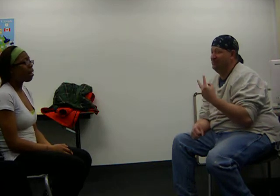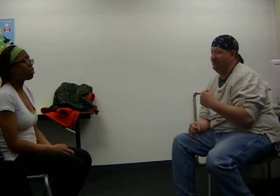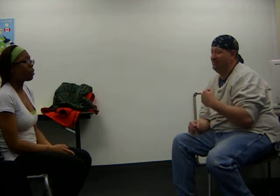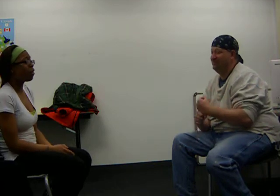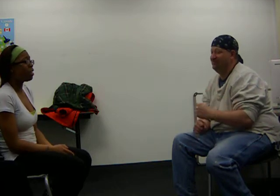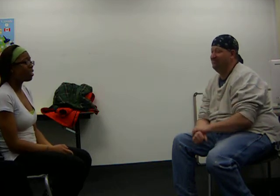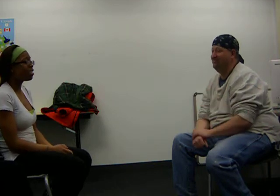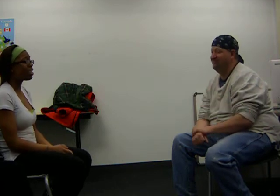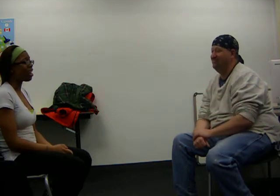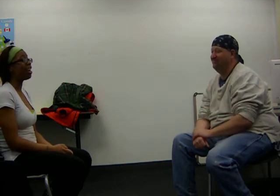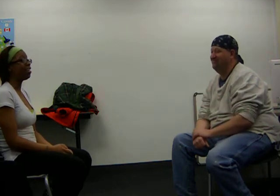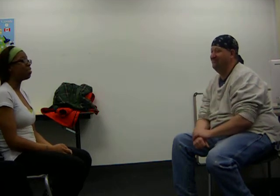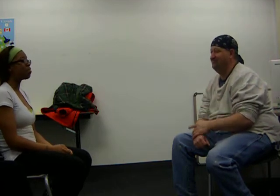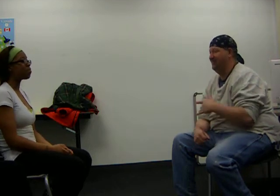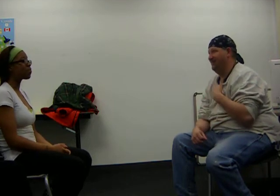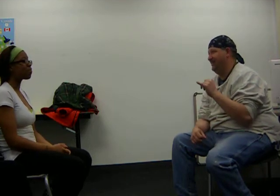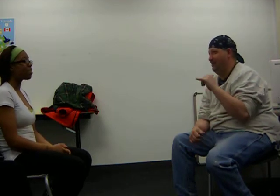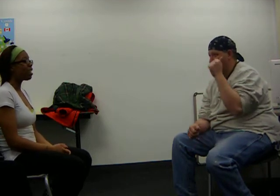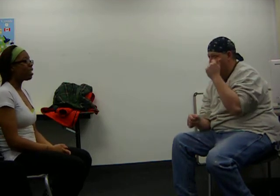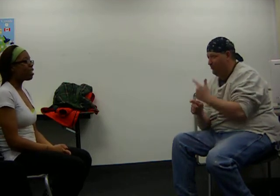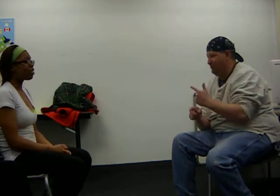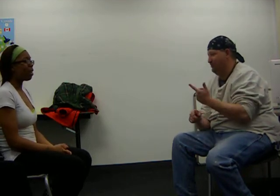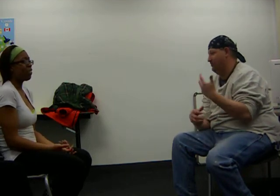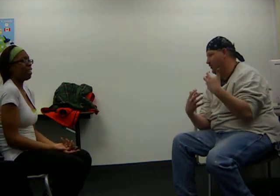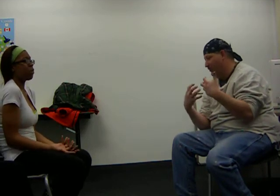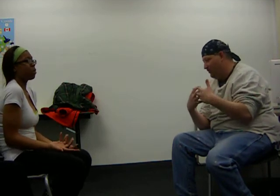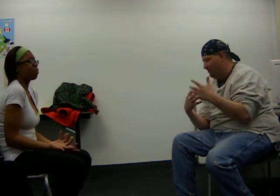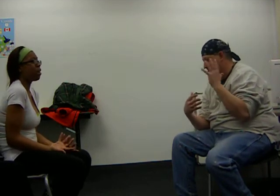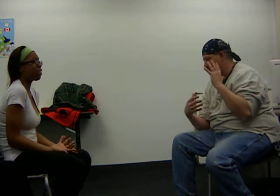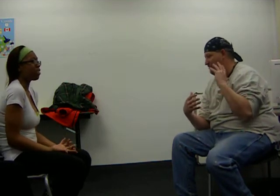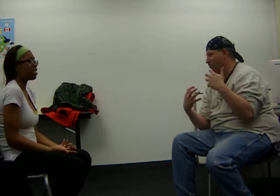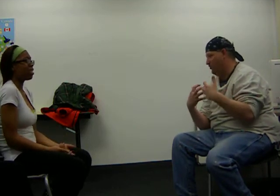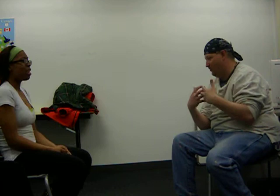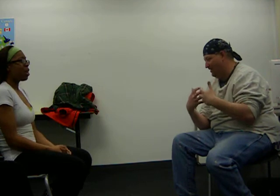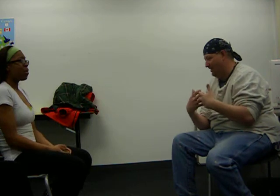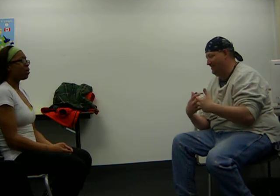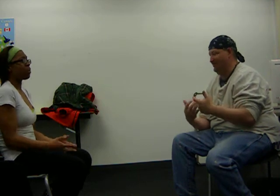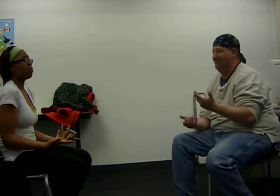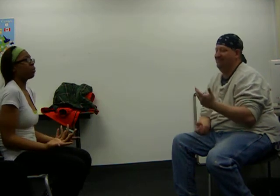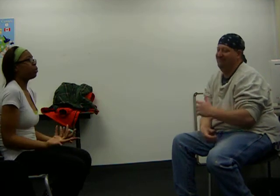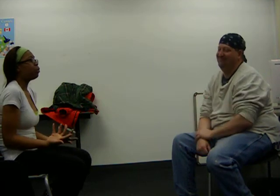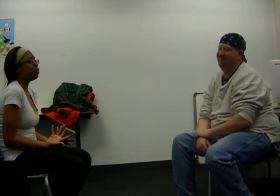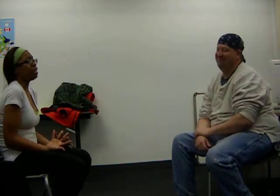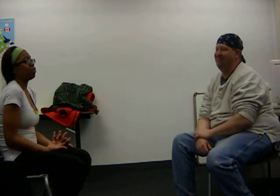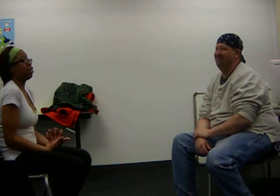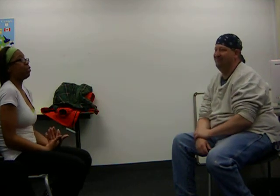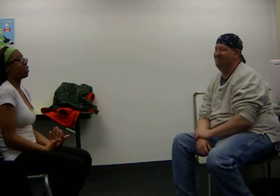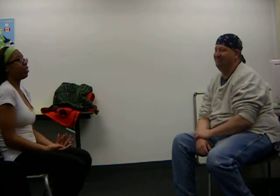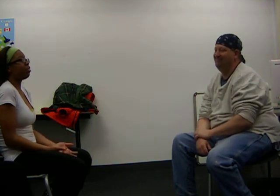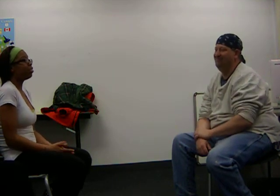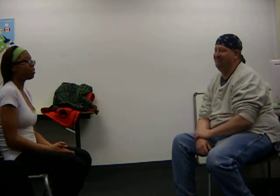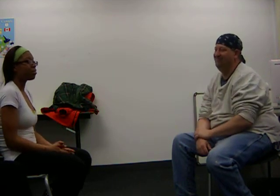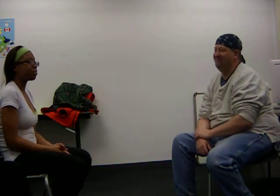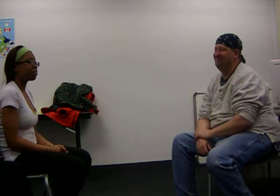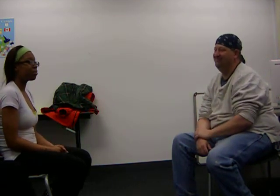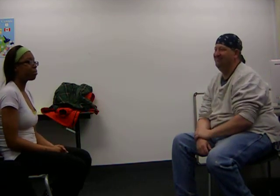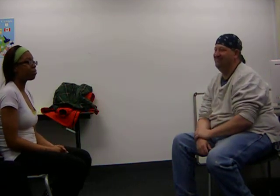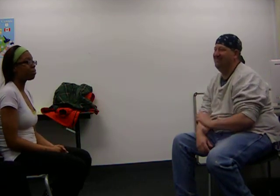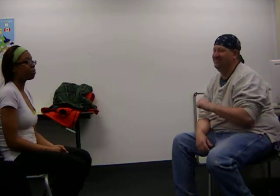About 12 years, yeah. So I feel like we're brothers. Like we were roommates years ago. Did